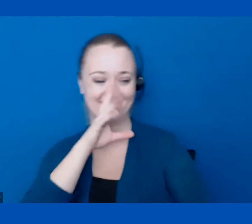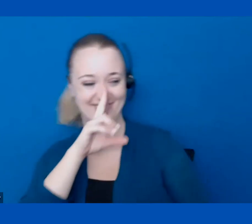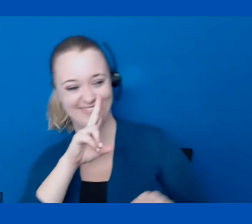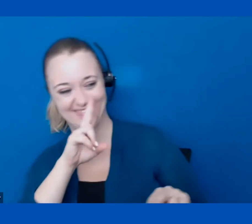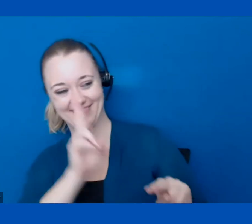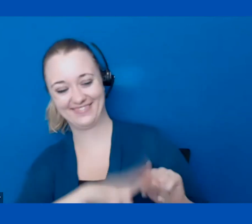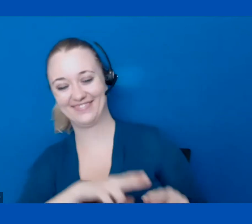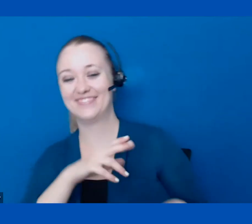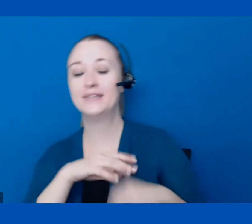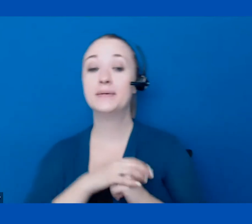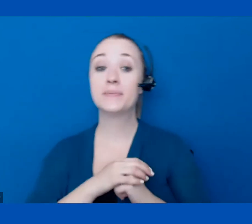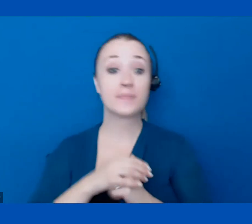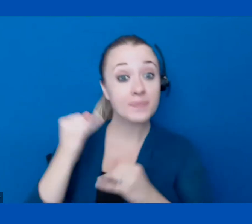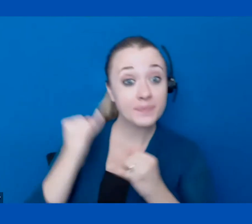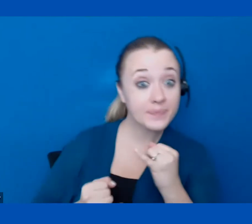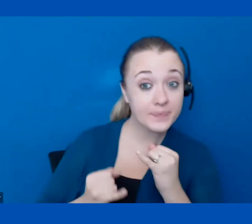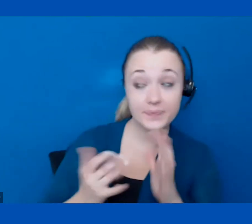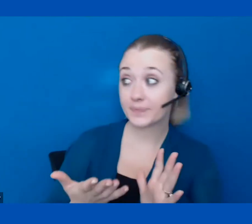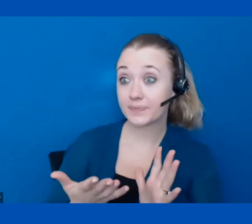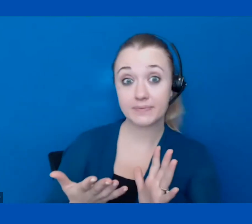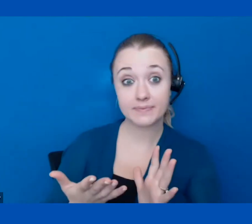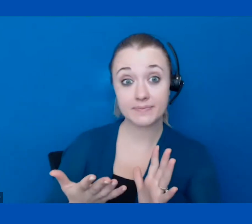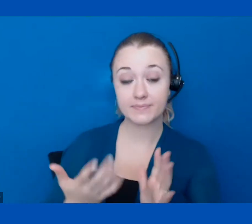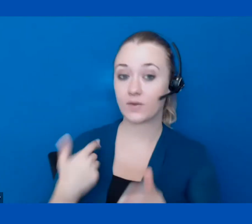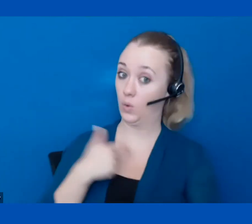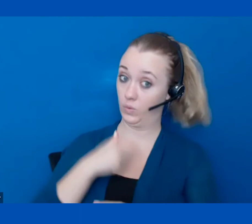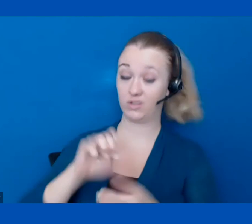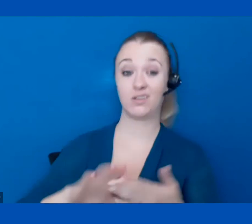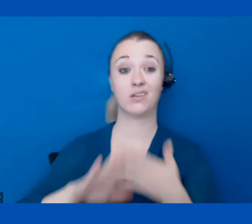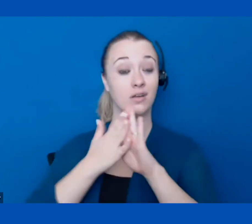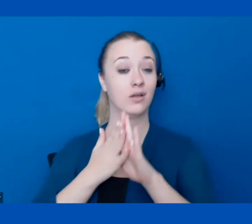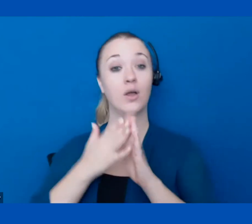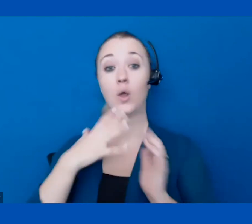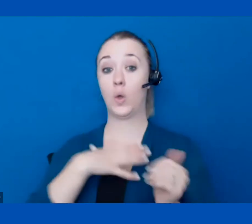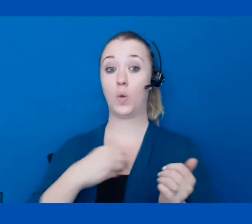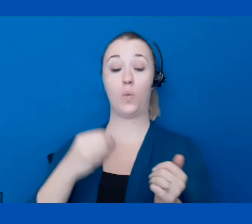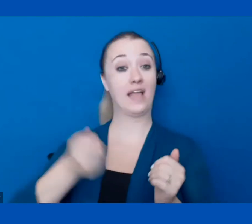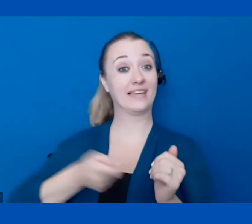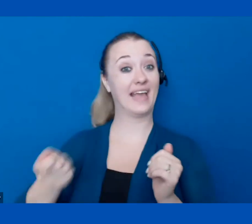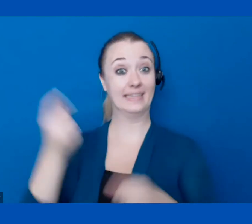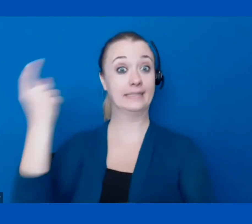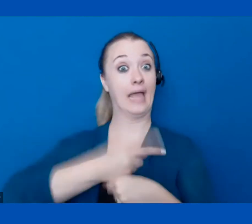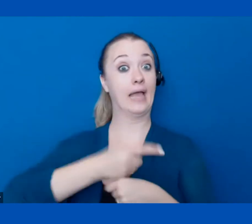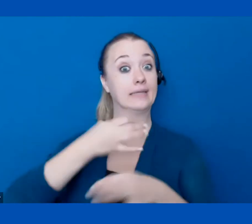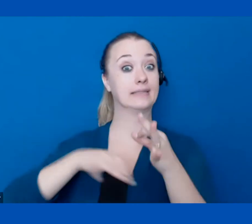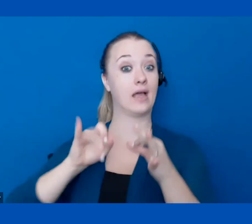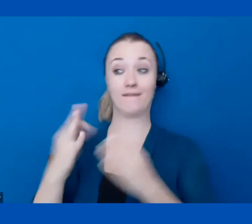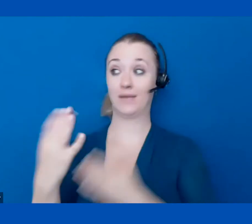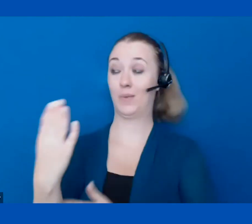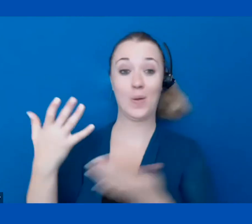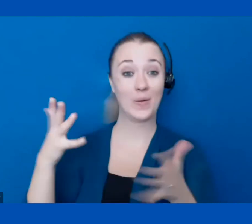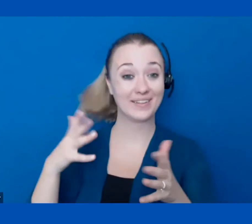All right, any last questions? I mean, we could turn this into White Cane Day instead of White Cane Morning, so any more before we get the film